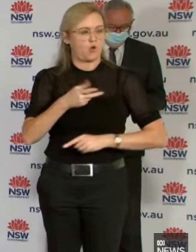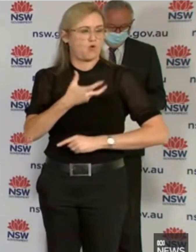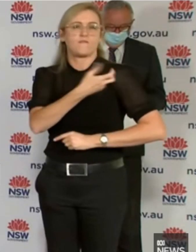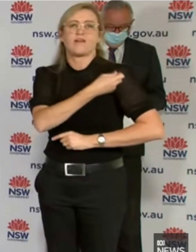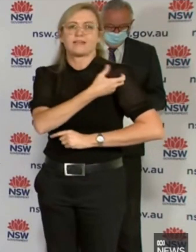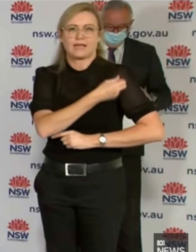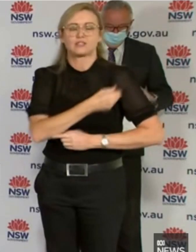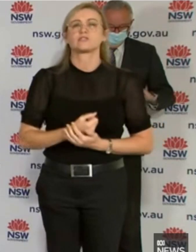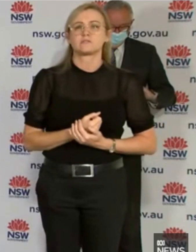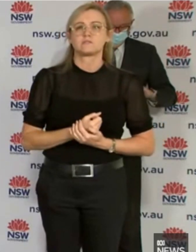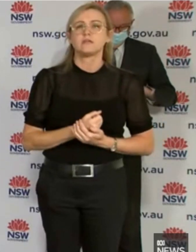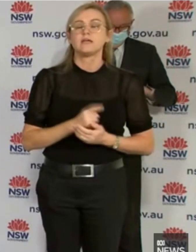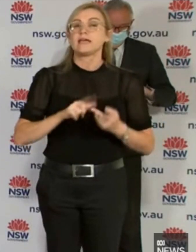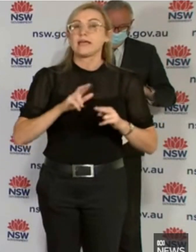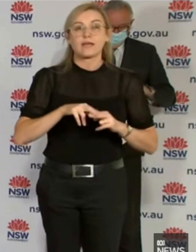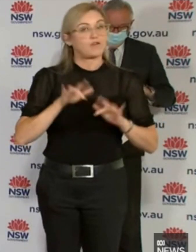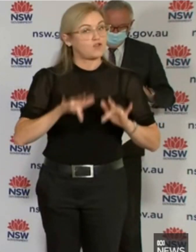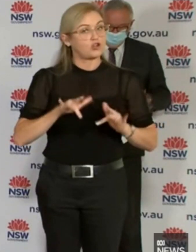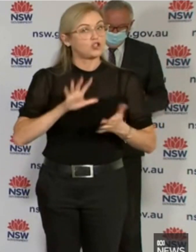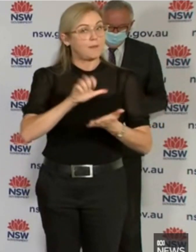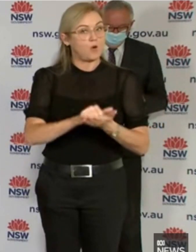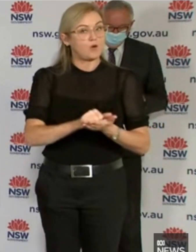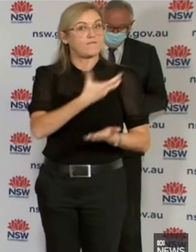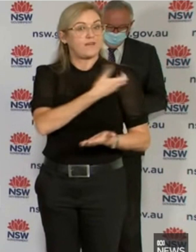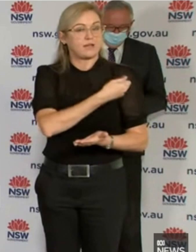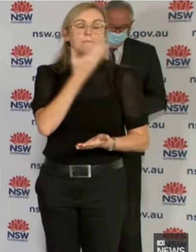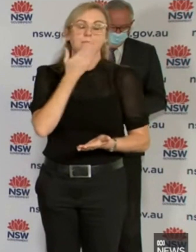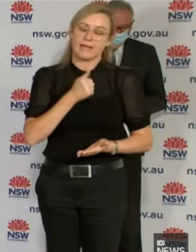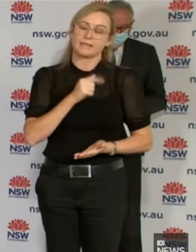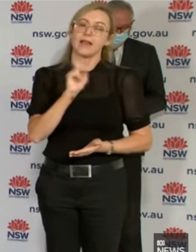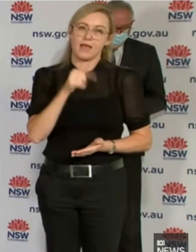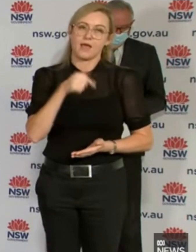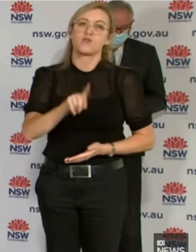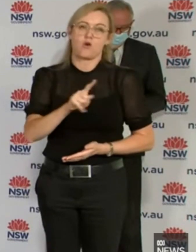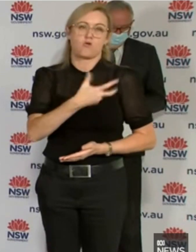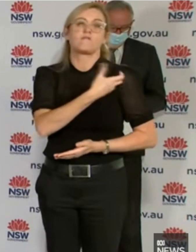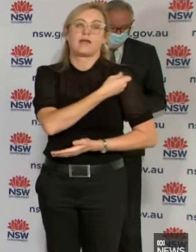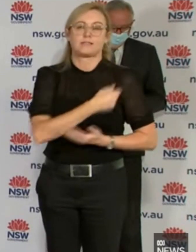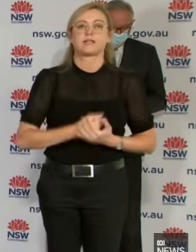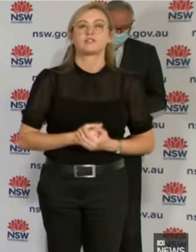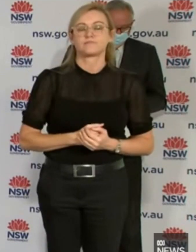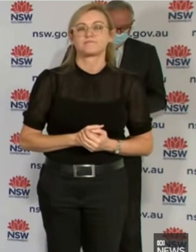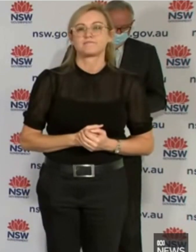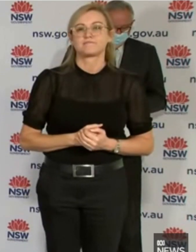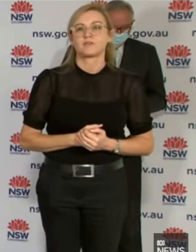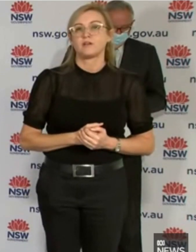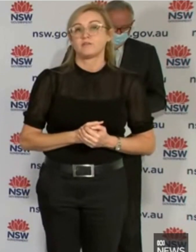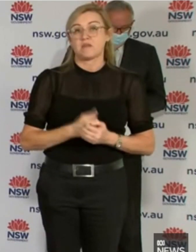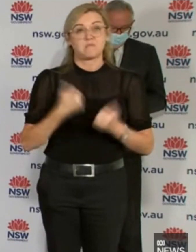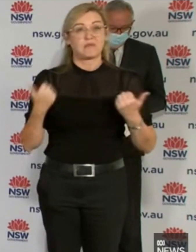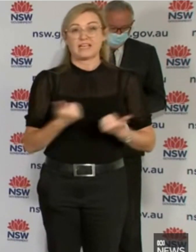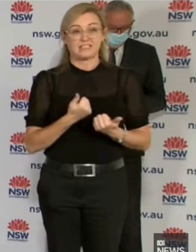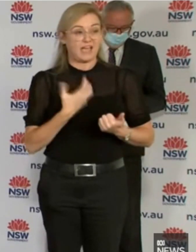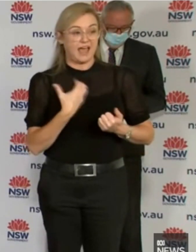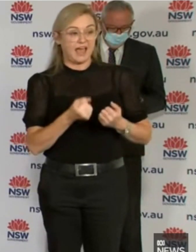in particular, if you haven't booked in for a vaccination, please do so. We have lots of possibilities through New South Wales